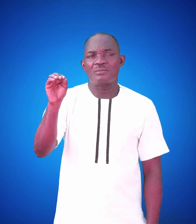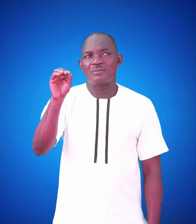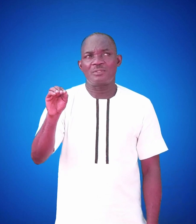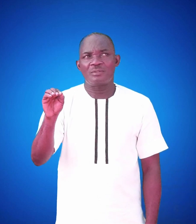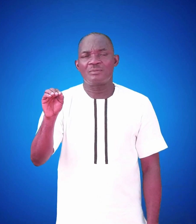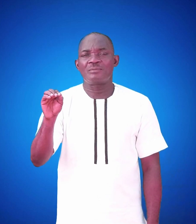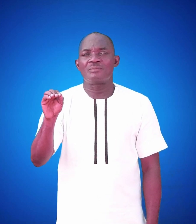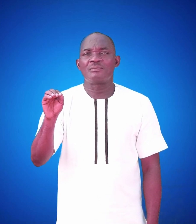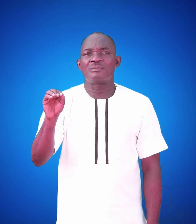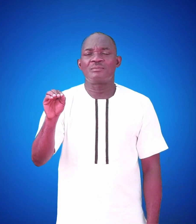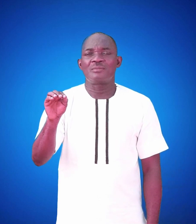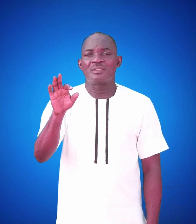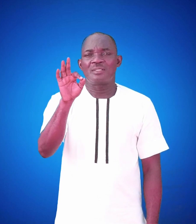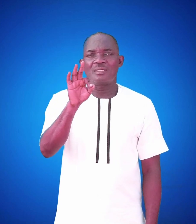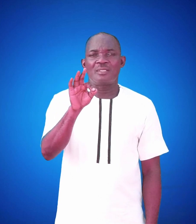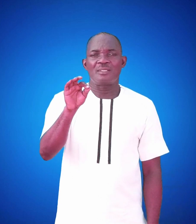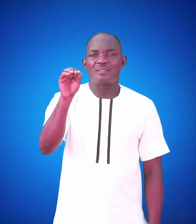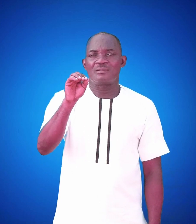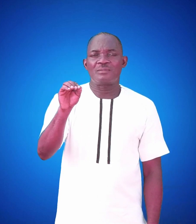900